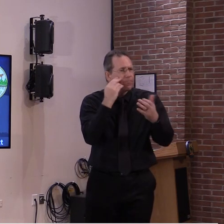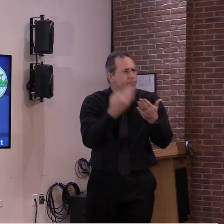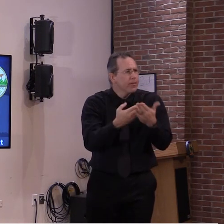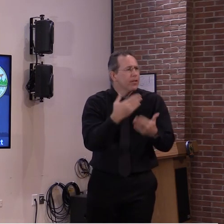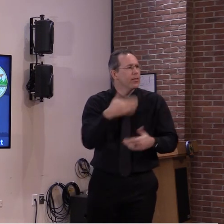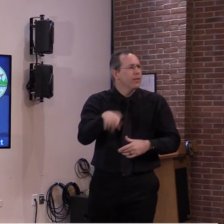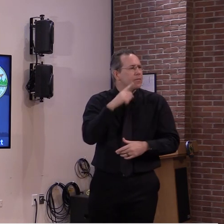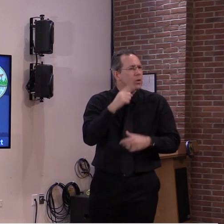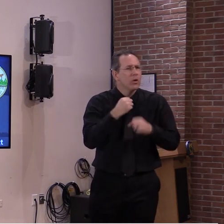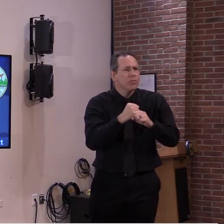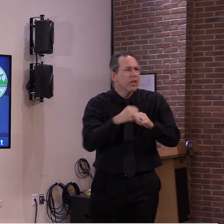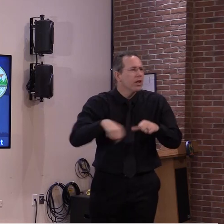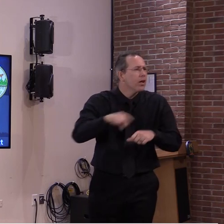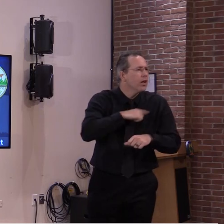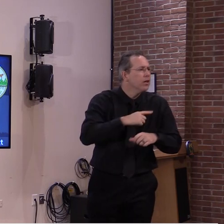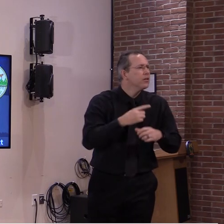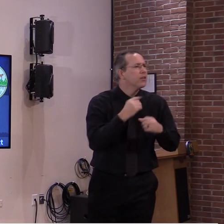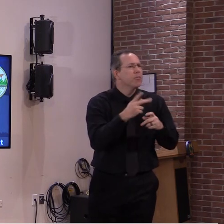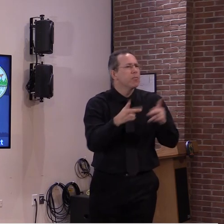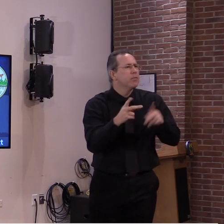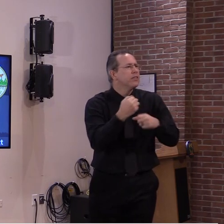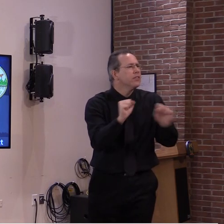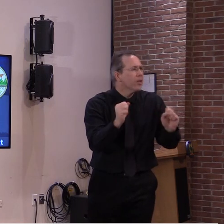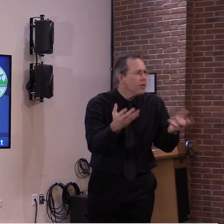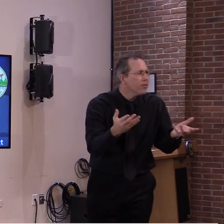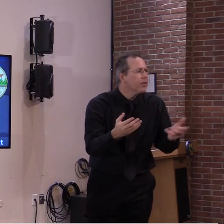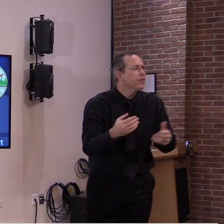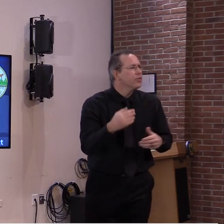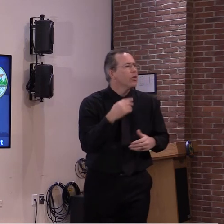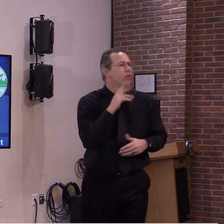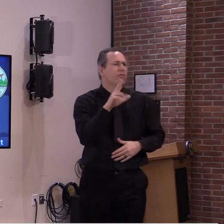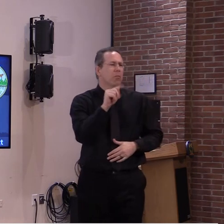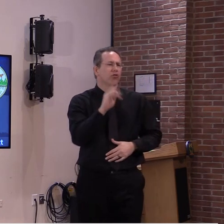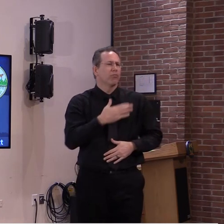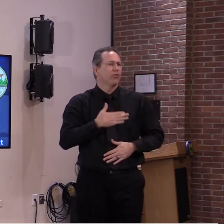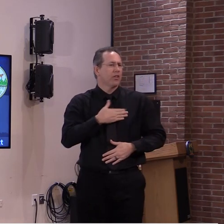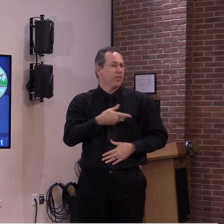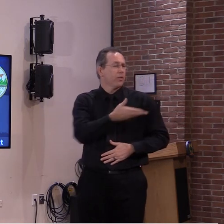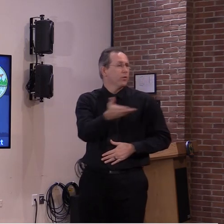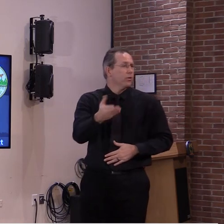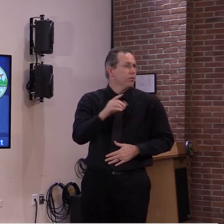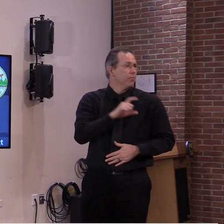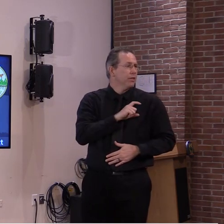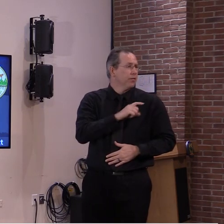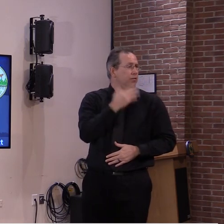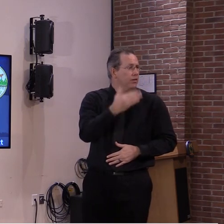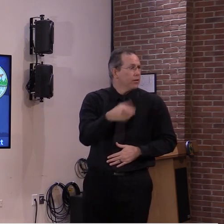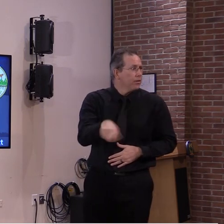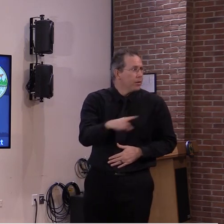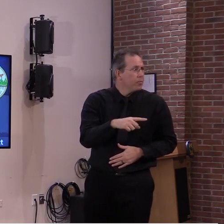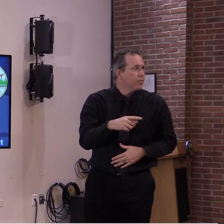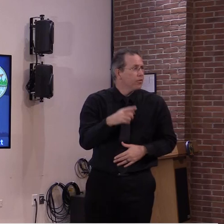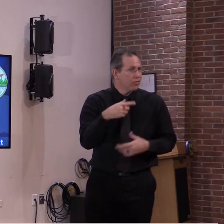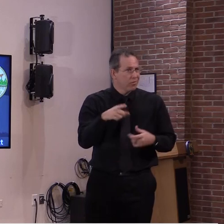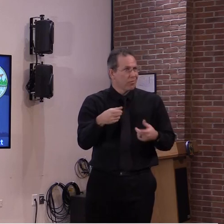Vermonters by and large, really appreciate what they do on a day-to-day basis, both during the pandemic and beyond.